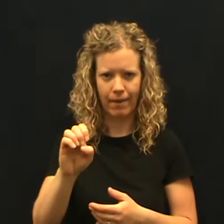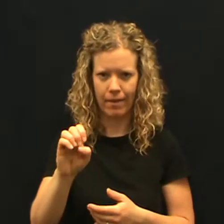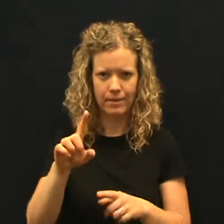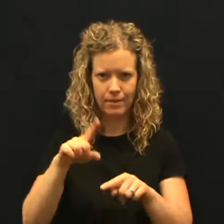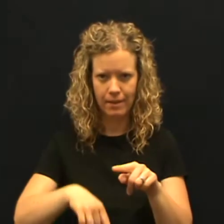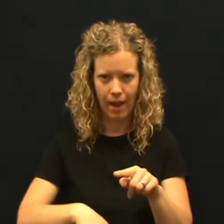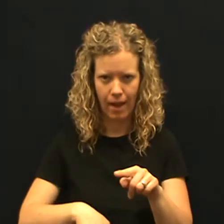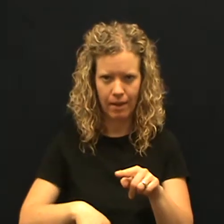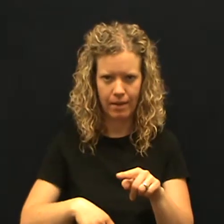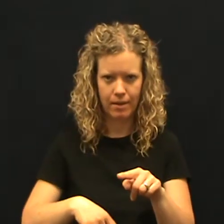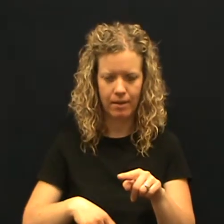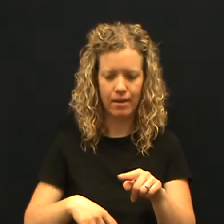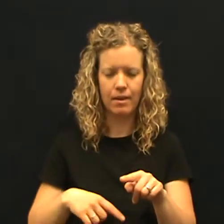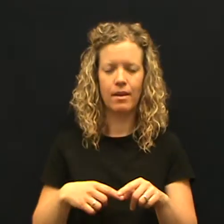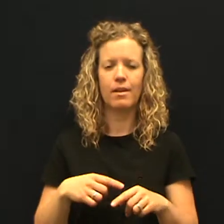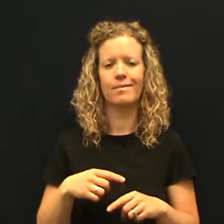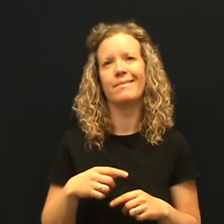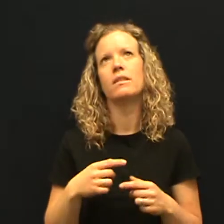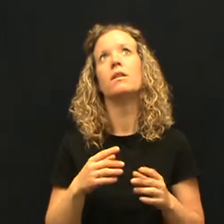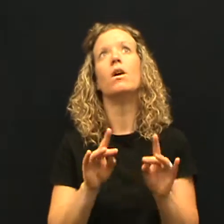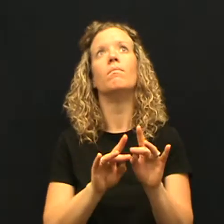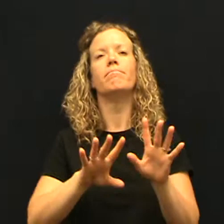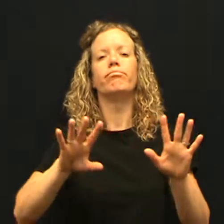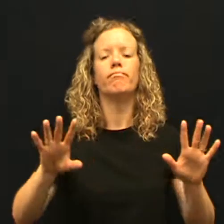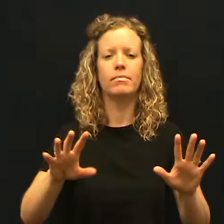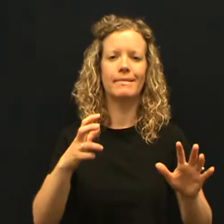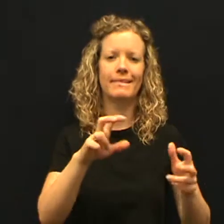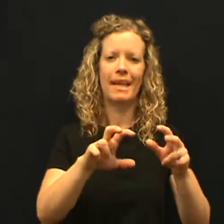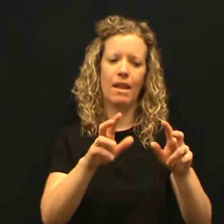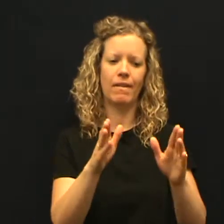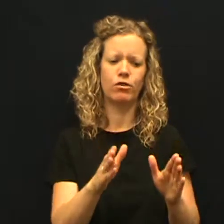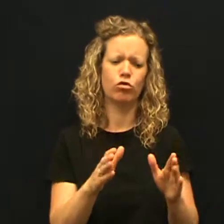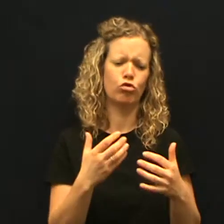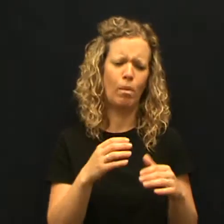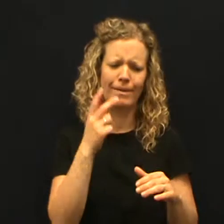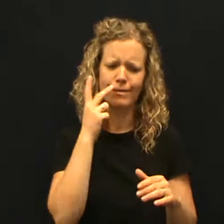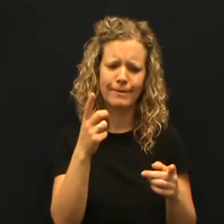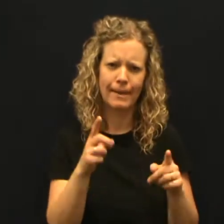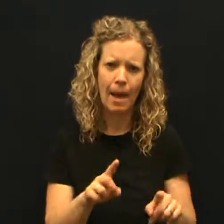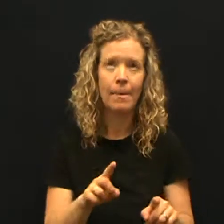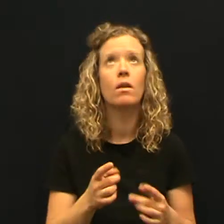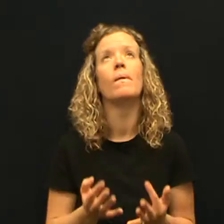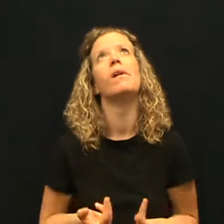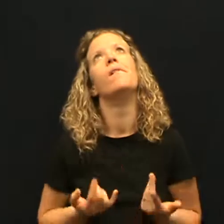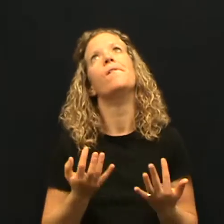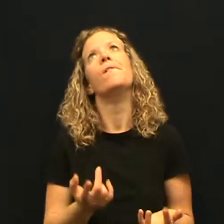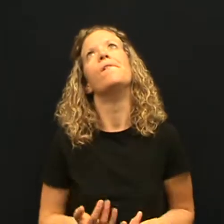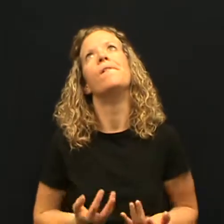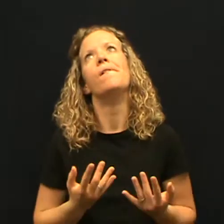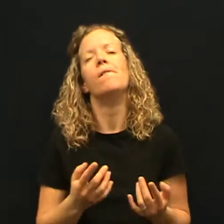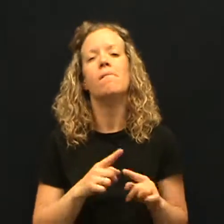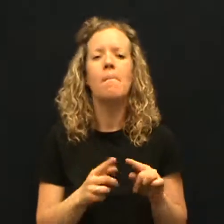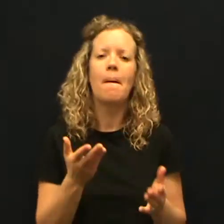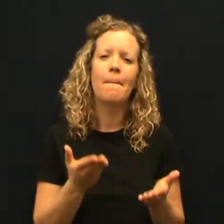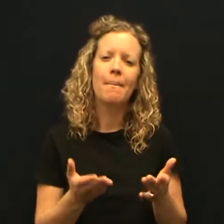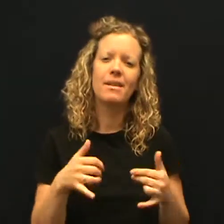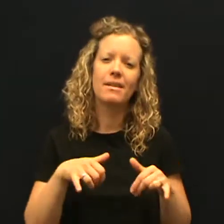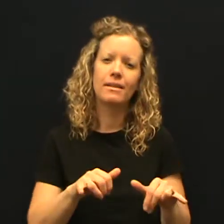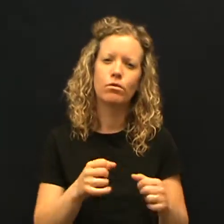obviously investors don't like to see that, but they might still be attracted to the company because they believe there's